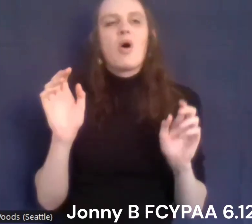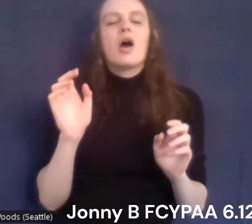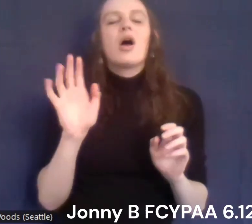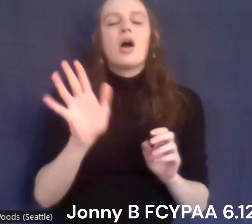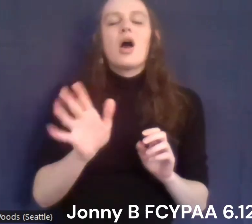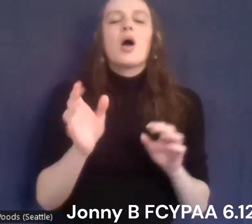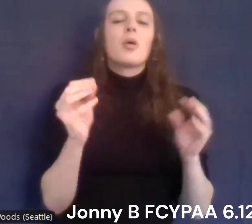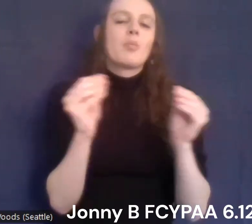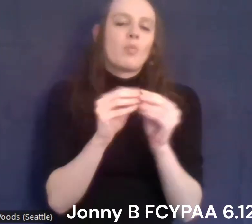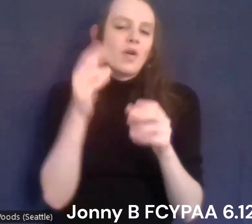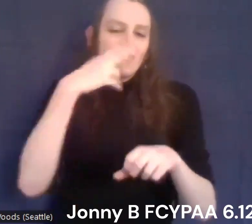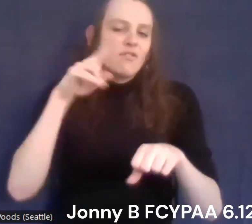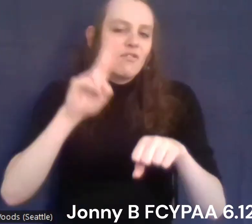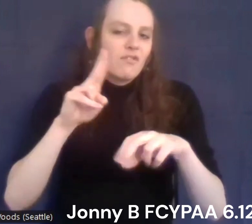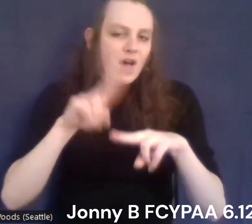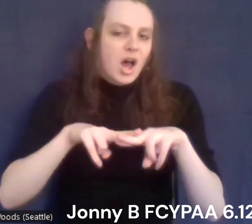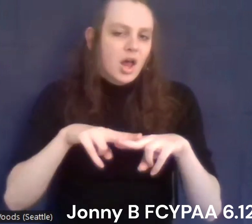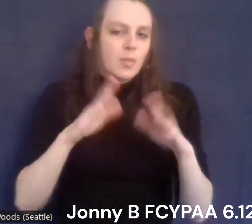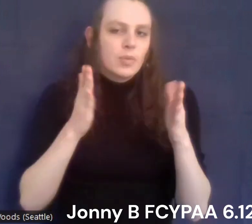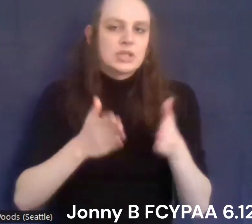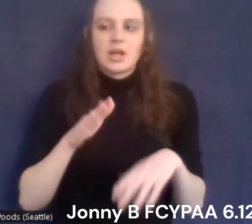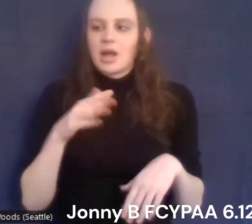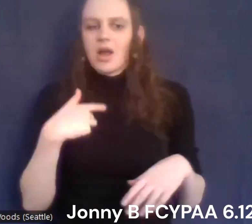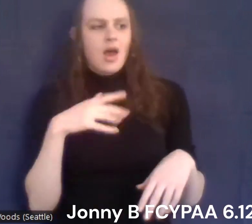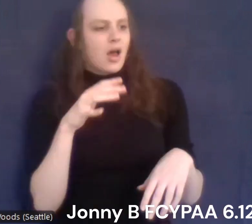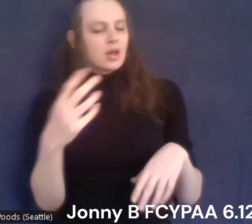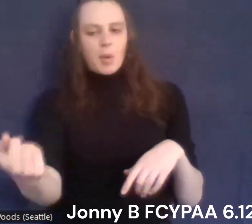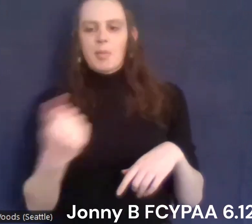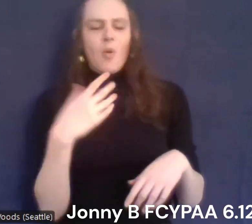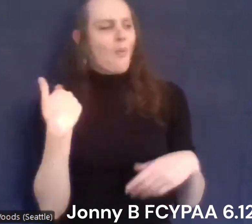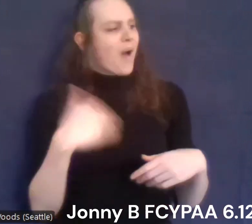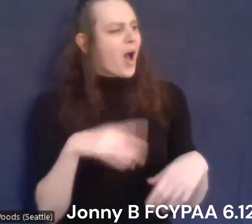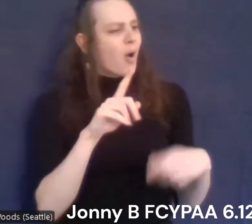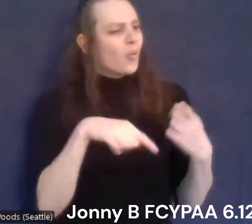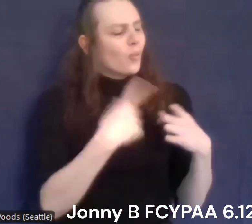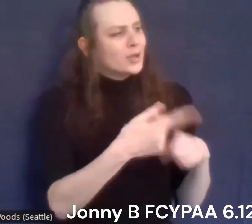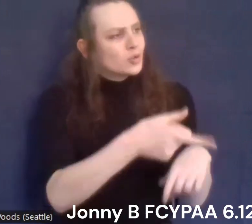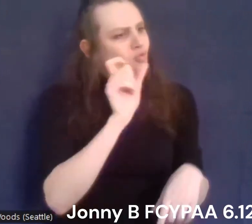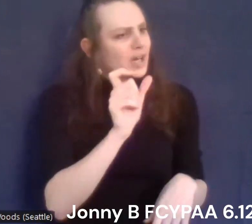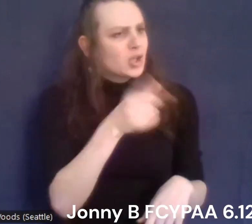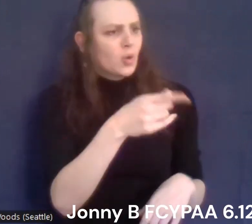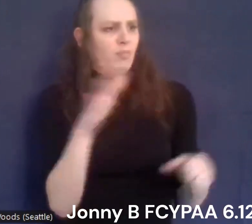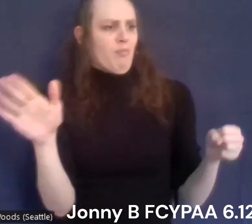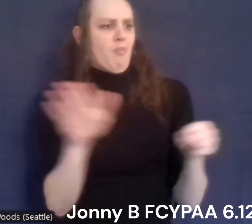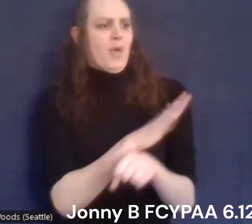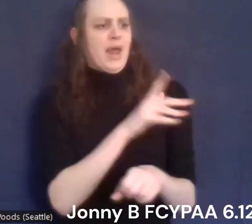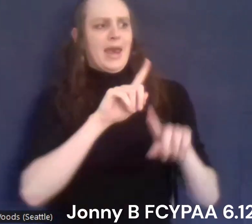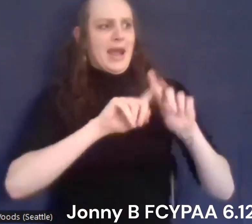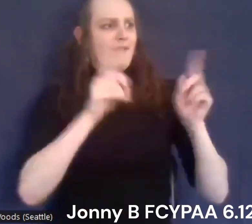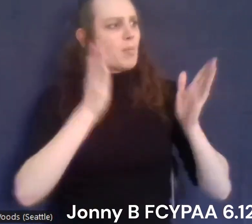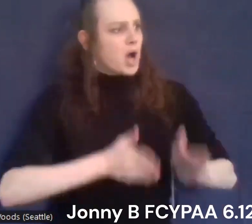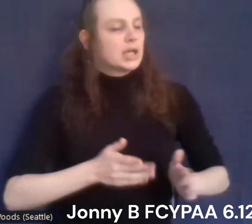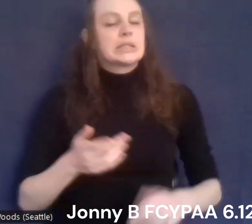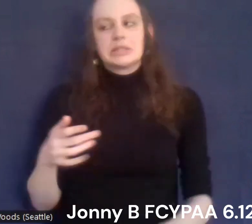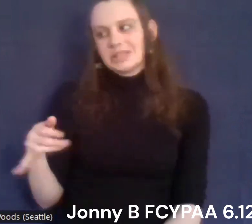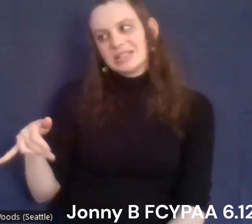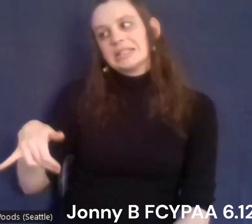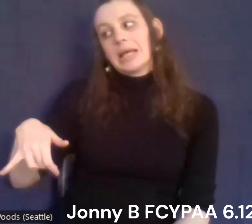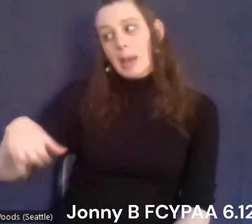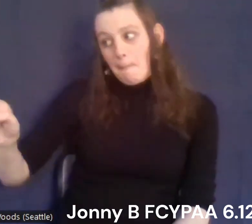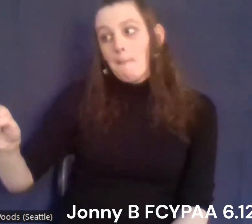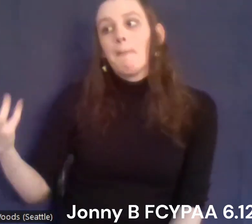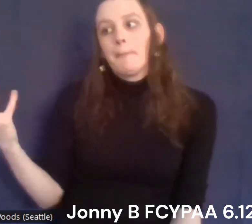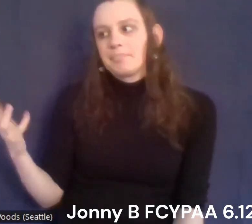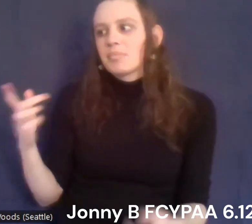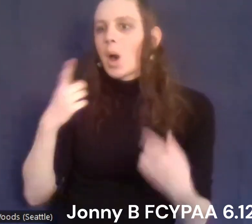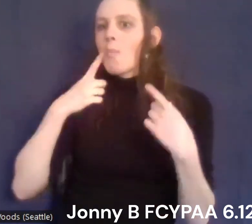And he came up to me and he said, "Wow, you are a totally different person when you drink." And I said, "Yes, like you're finally meeting